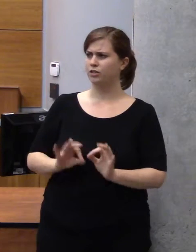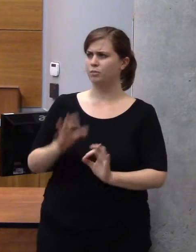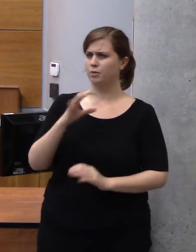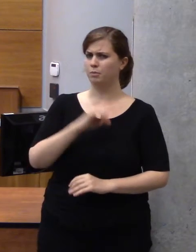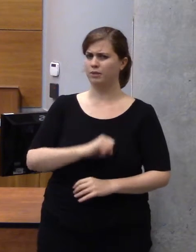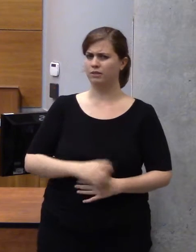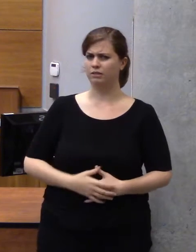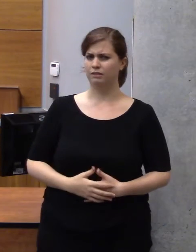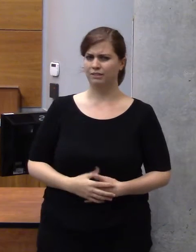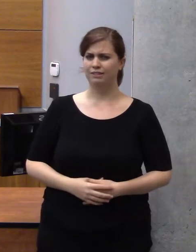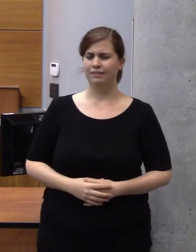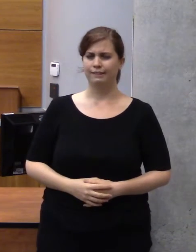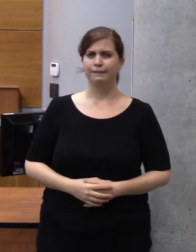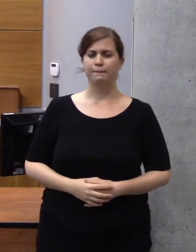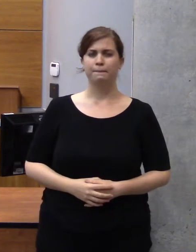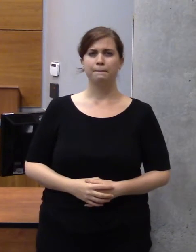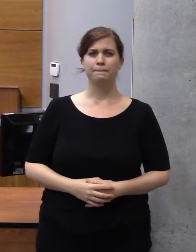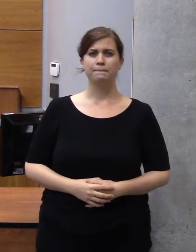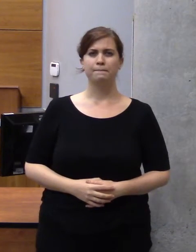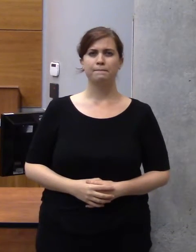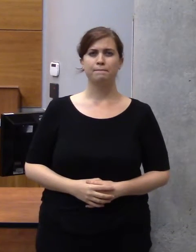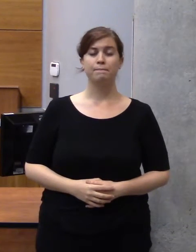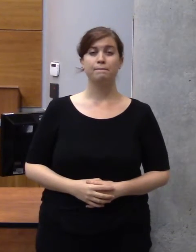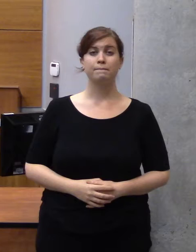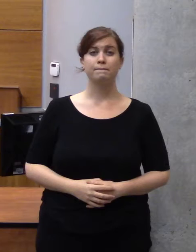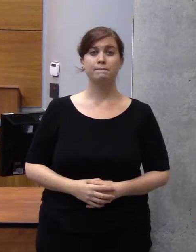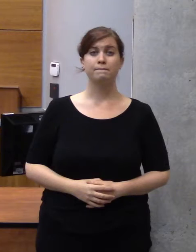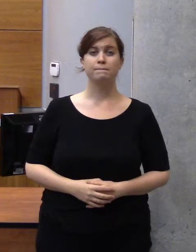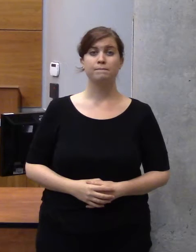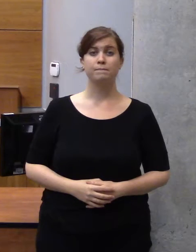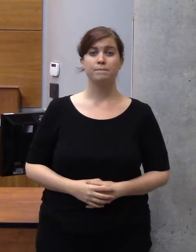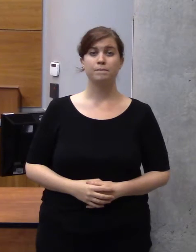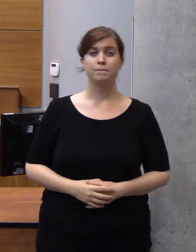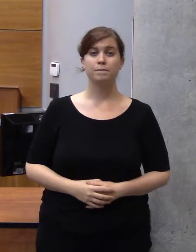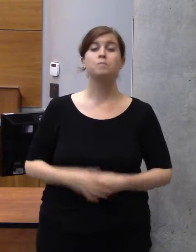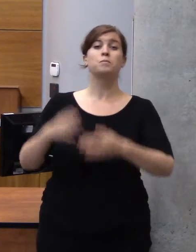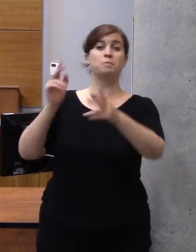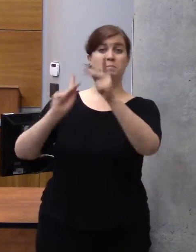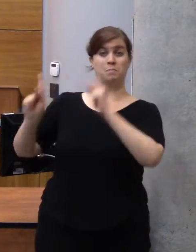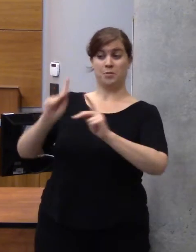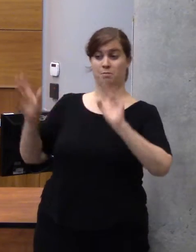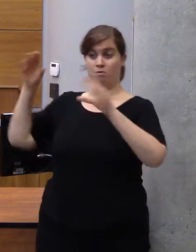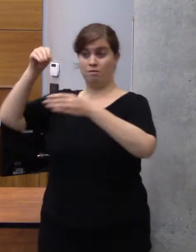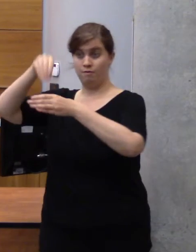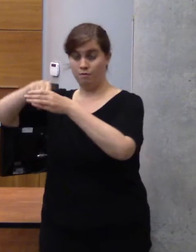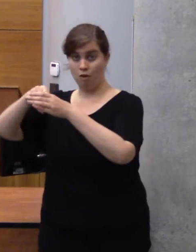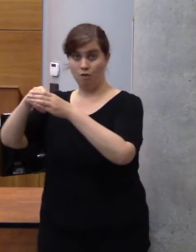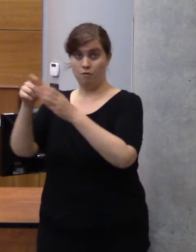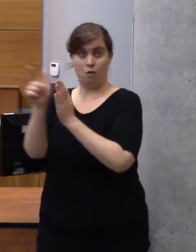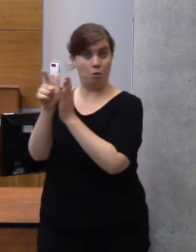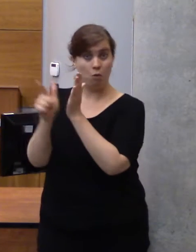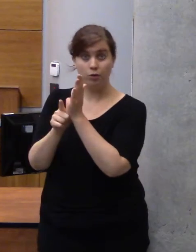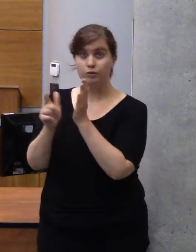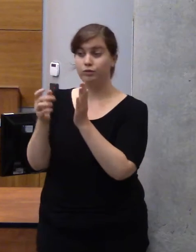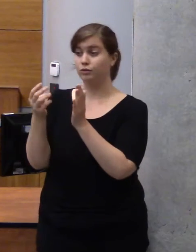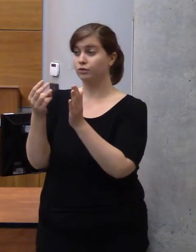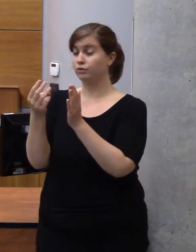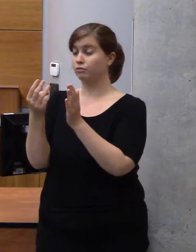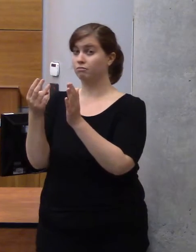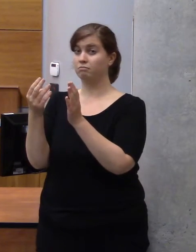had lots of student leaders on our board. So we have people with a wide variety of expertise. They weren't necessarily lawyers or accountants, but they did bring a different kind of